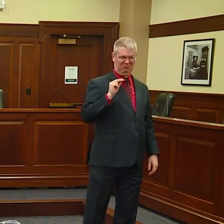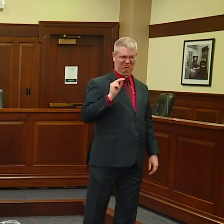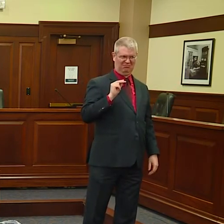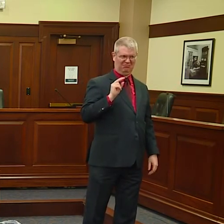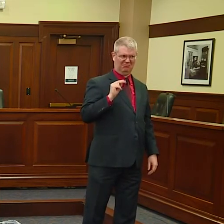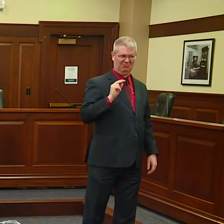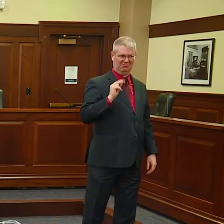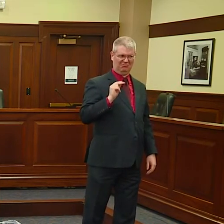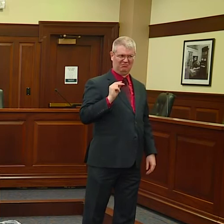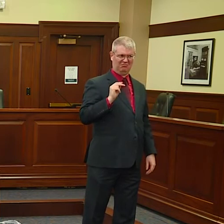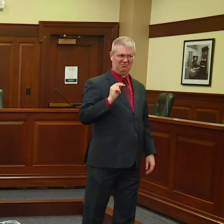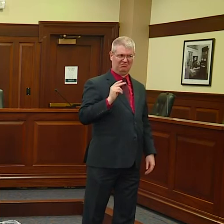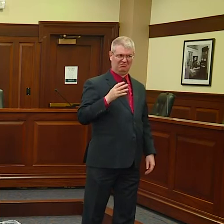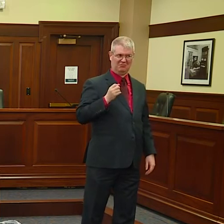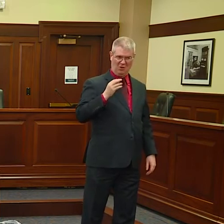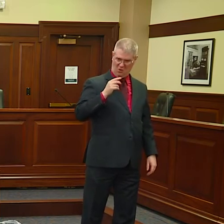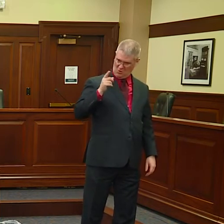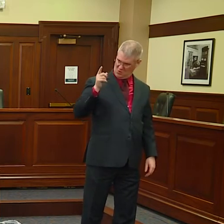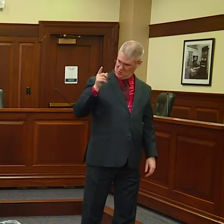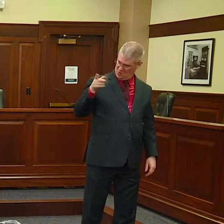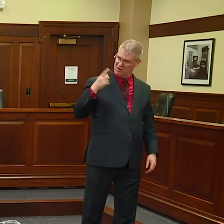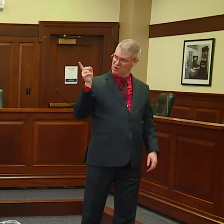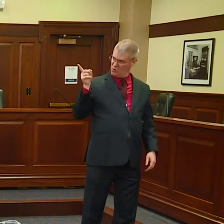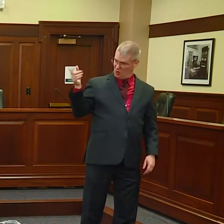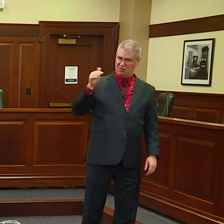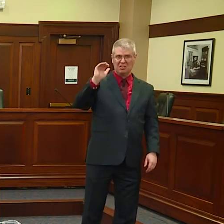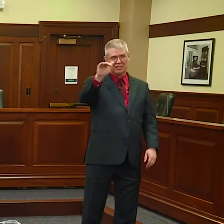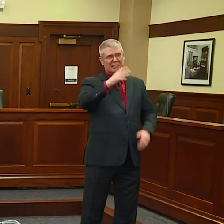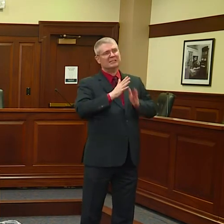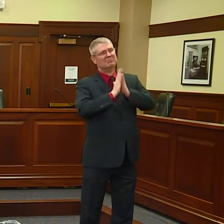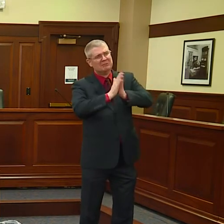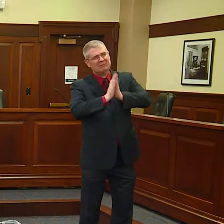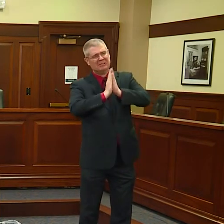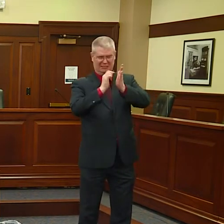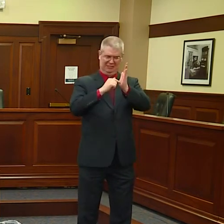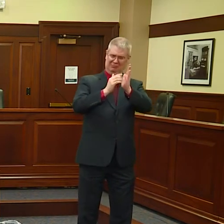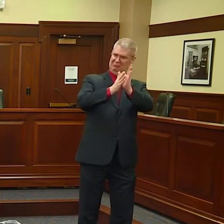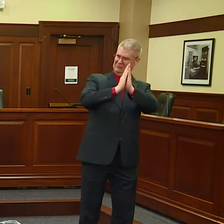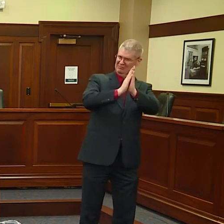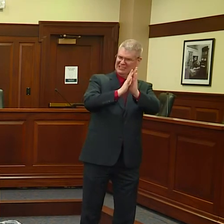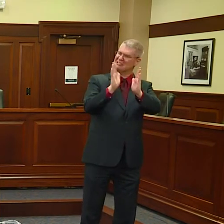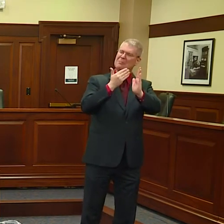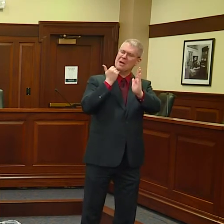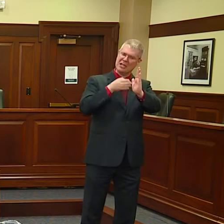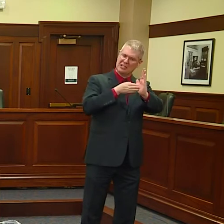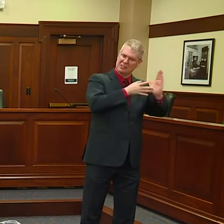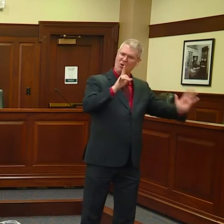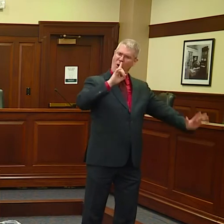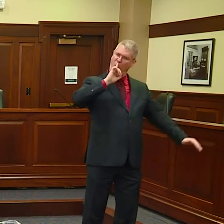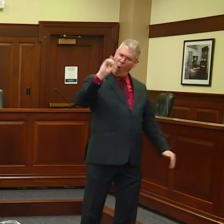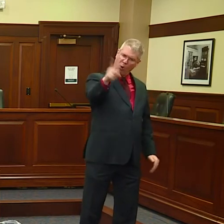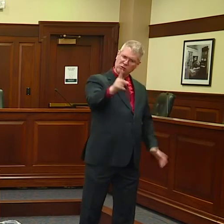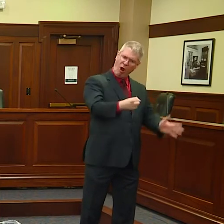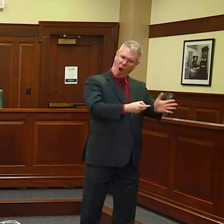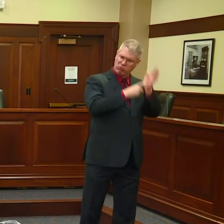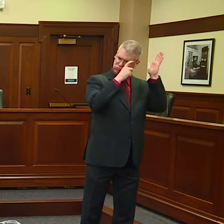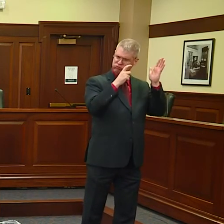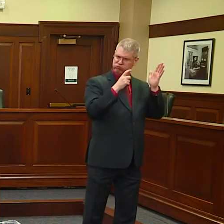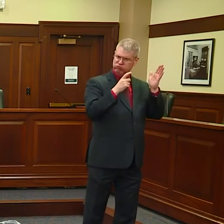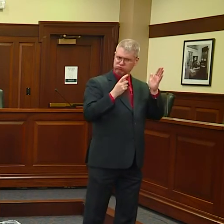deaths, and adverse impacts on hospital capacity. A recent study that got picked up in mid-September in the New